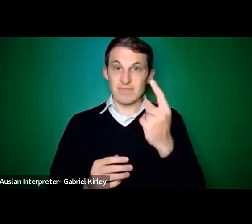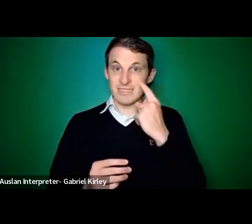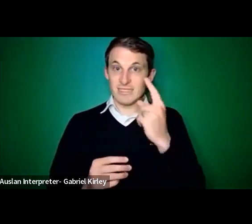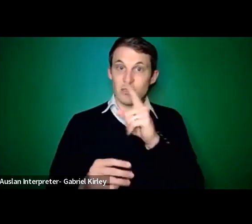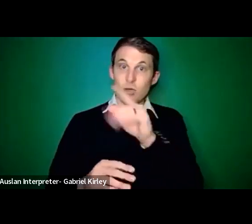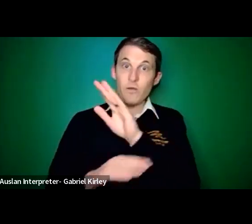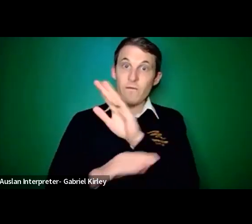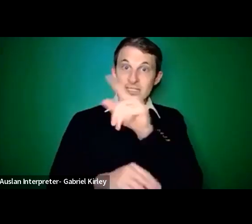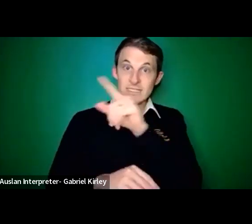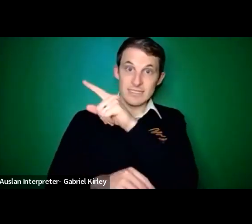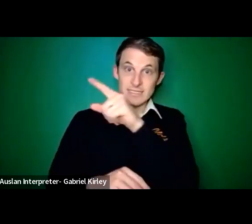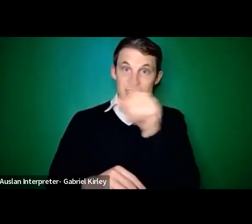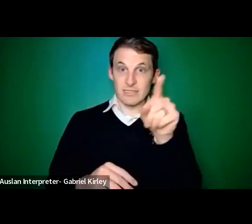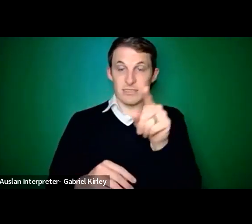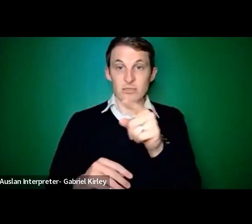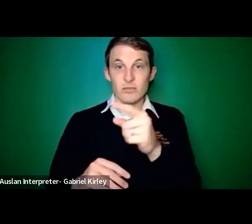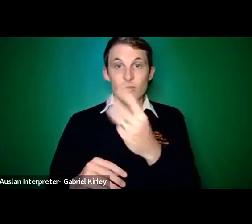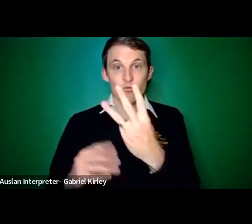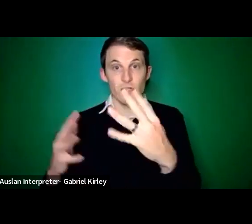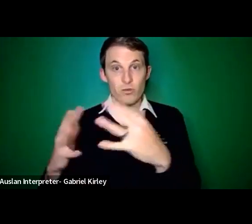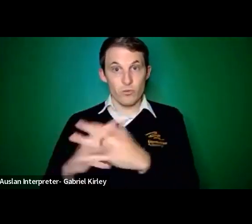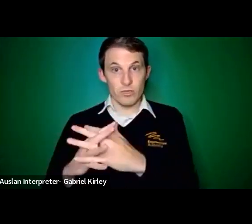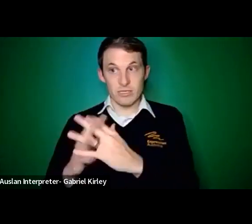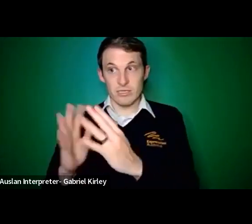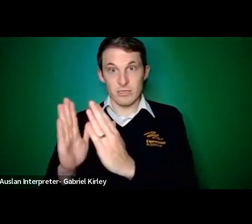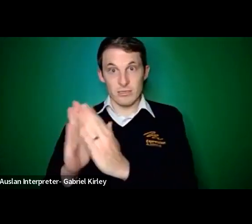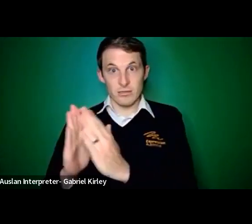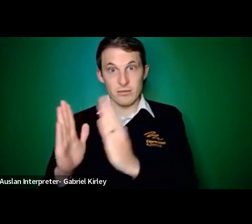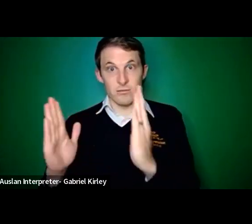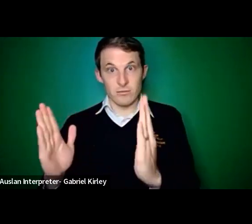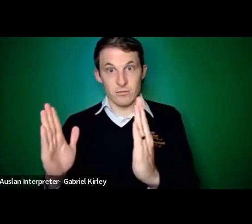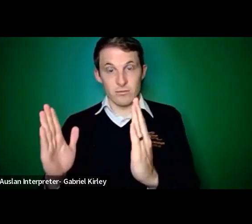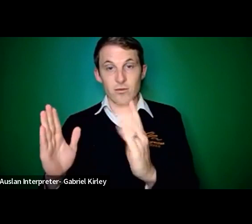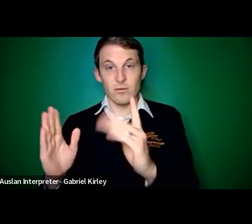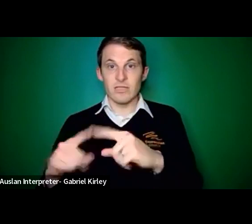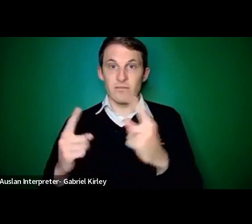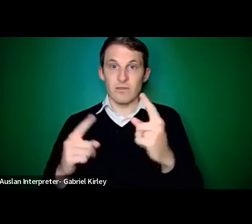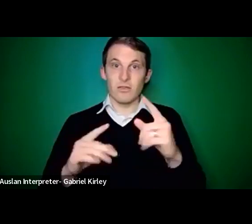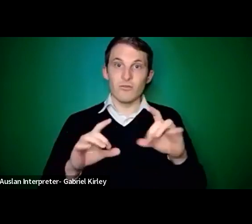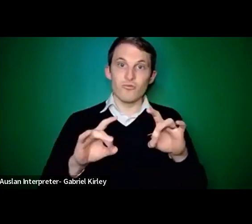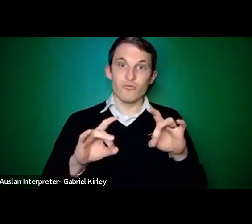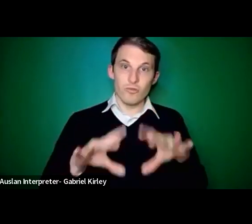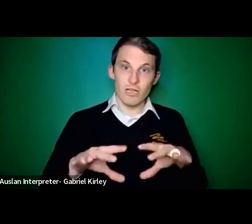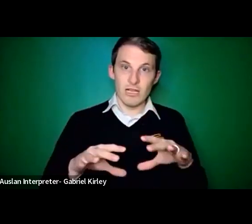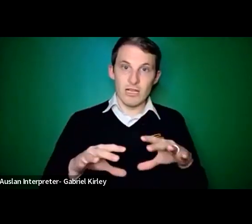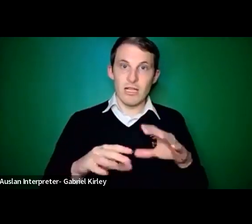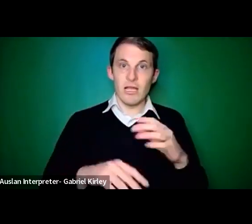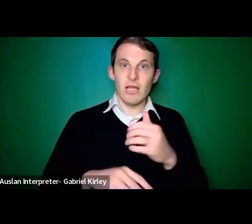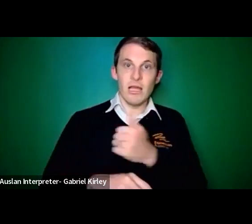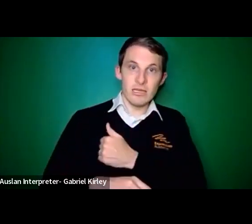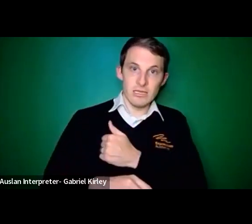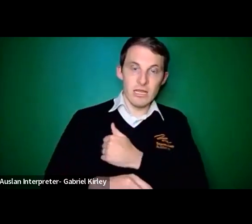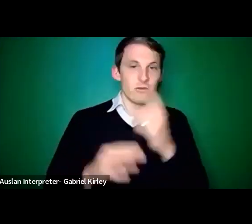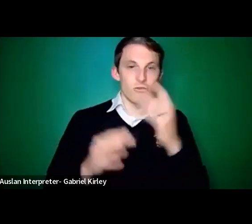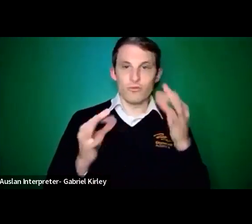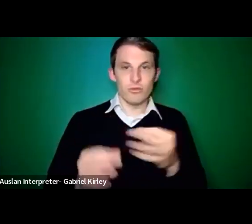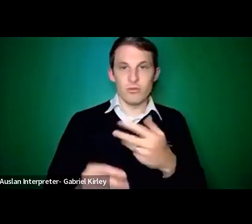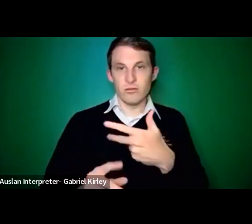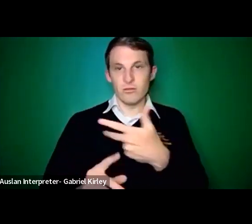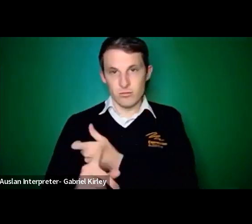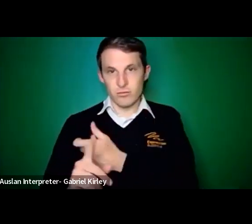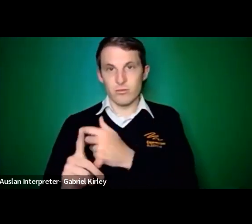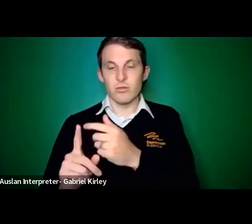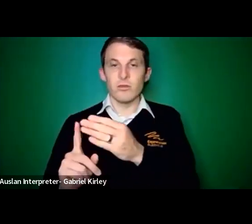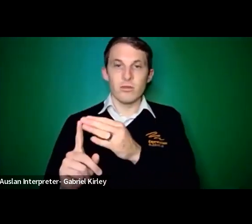weeks apart. The reason Australia, as well as many other countries, including Canada, has chosen the 8-week interval is that it has